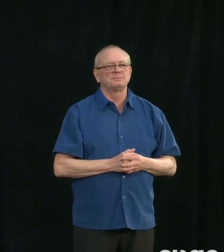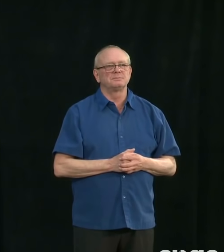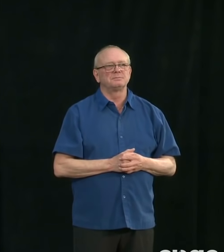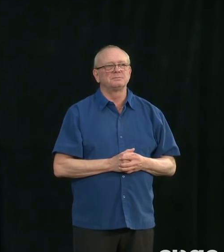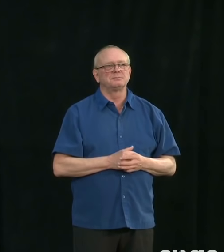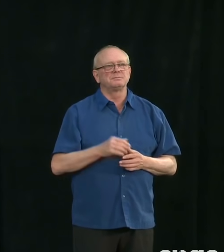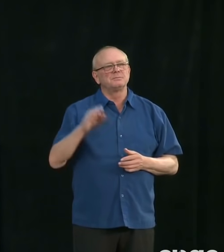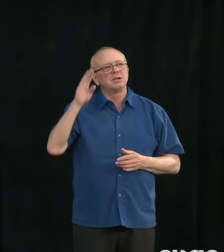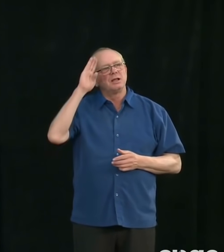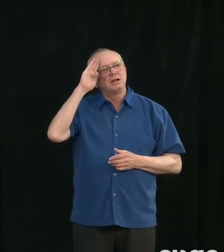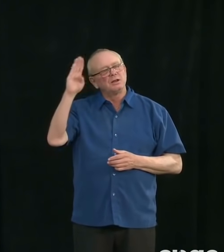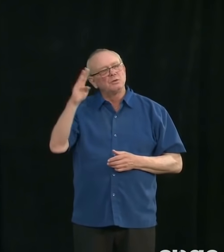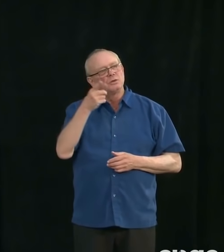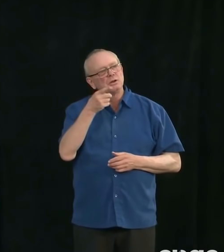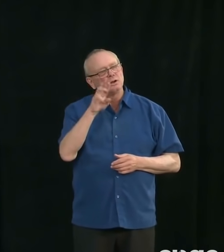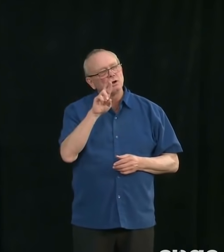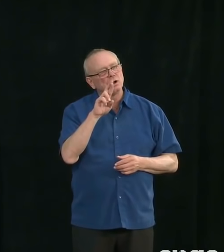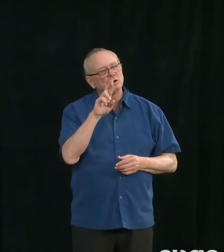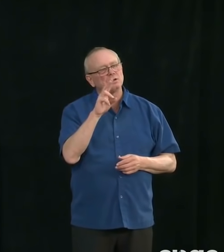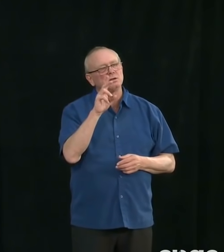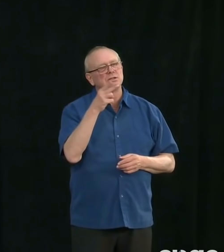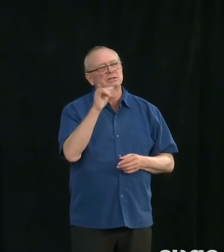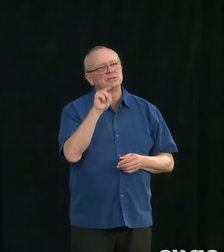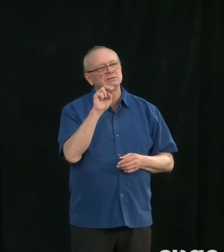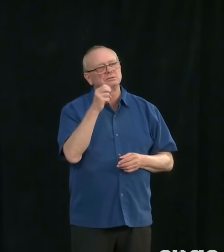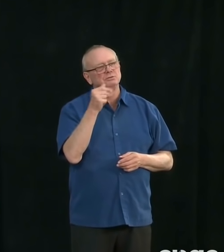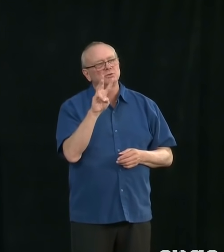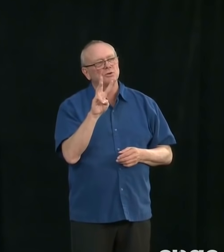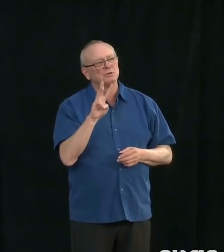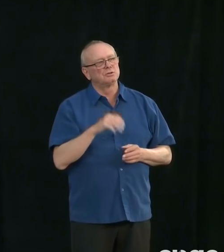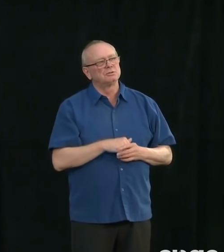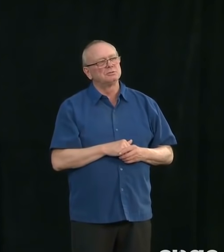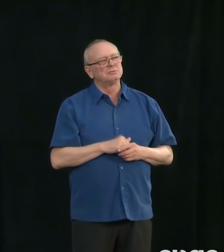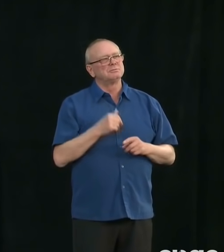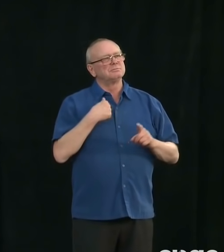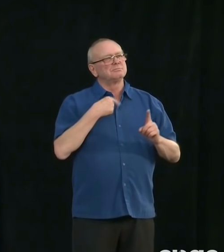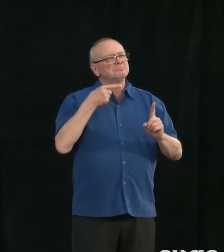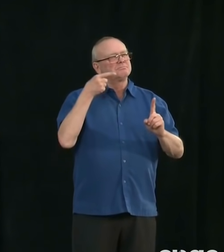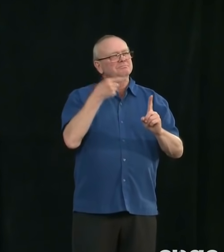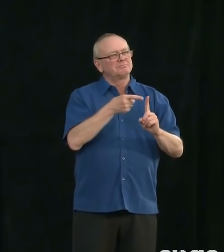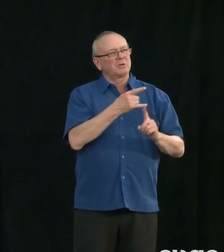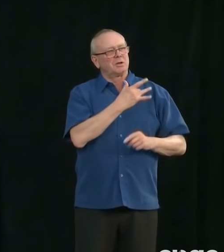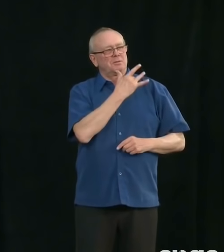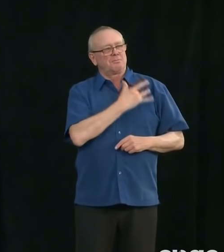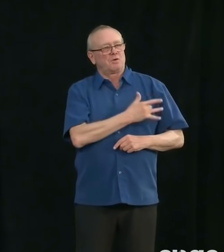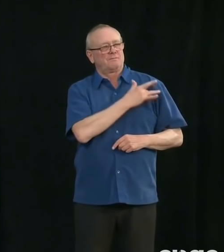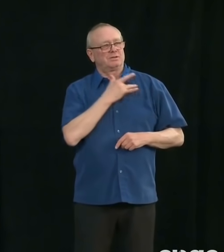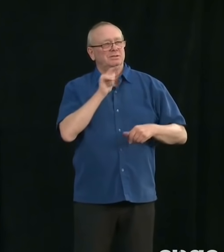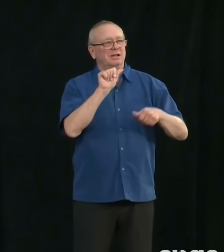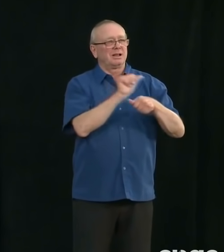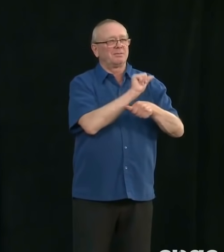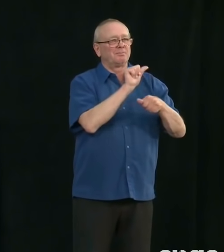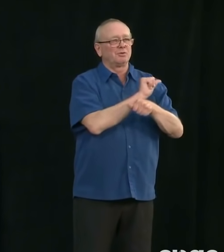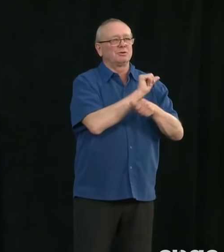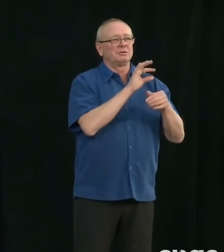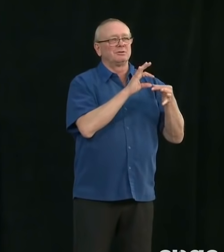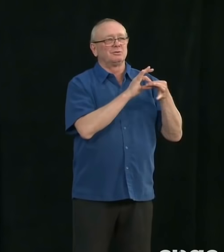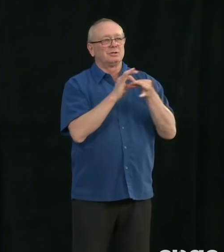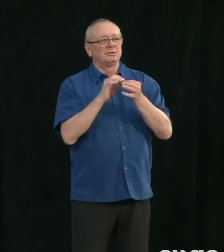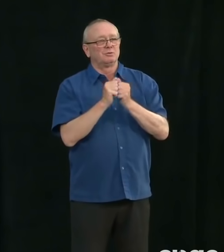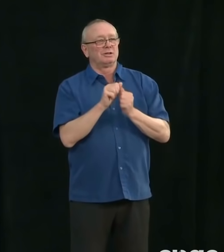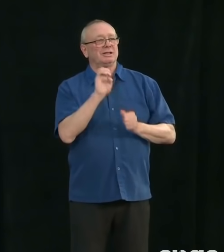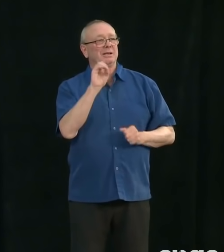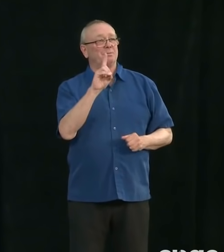respect to dialogue between the province and the Edmonton Oilers to suss out the possibility of having NHL hockey here in